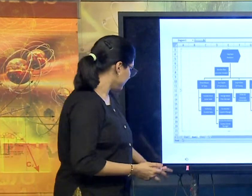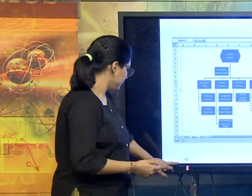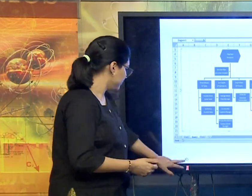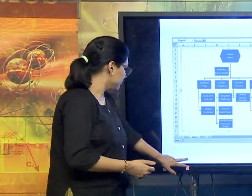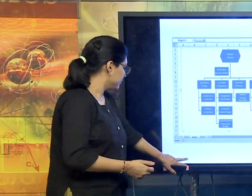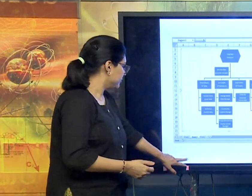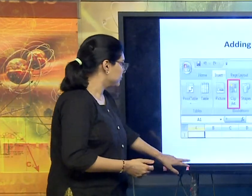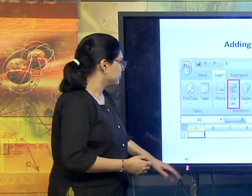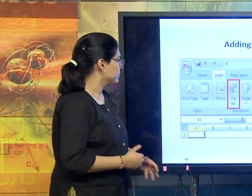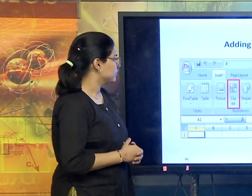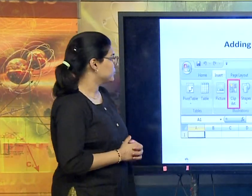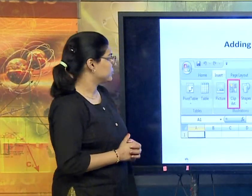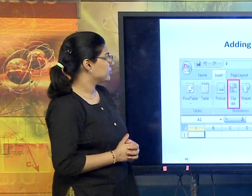images.